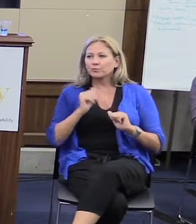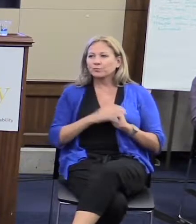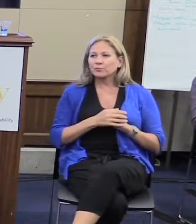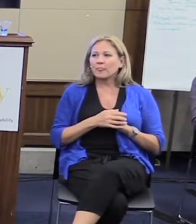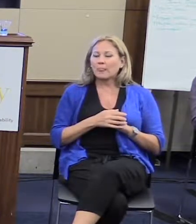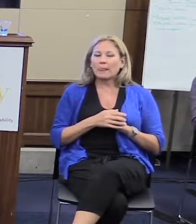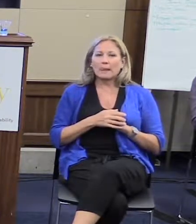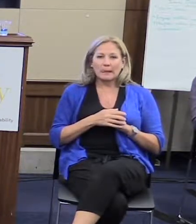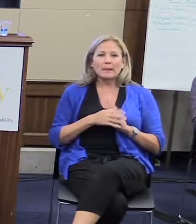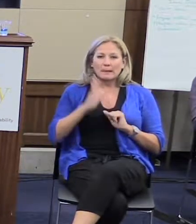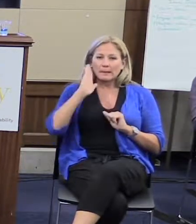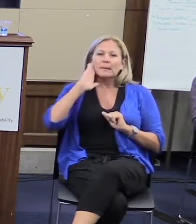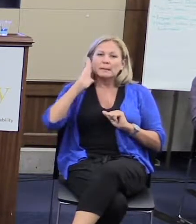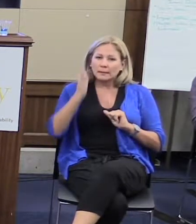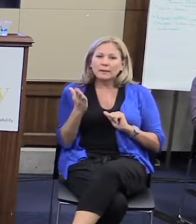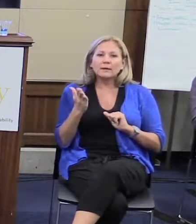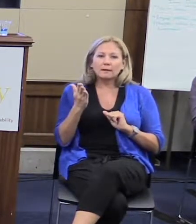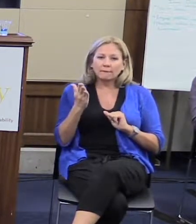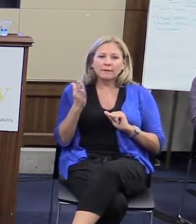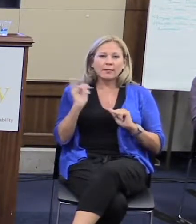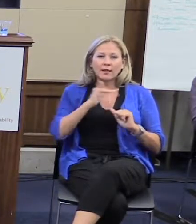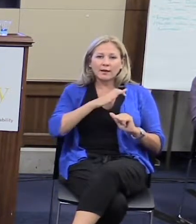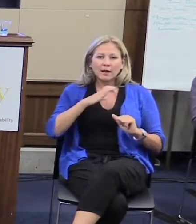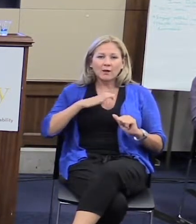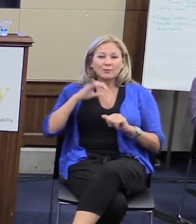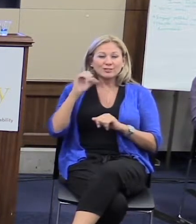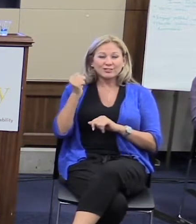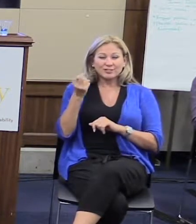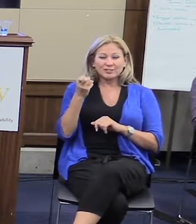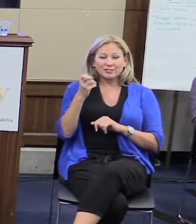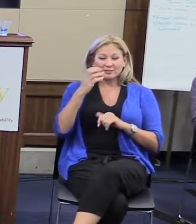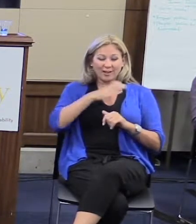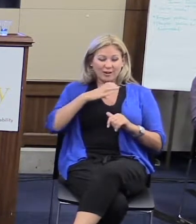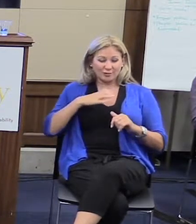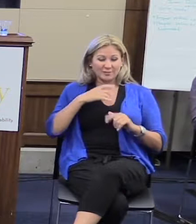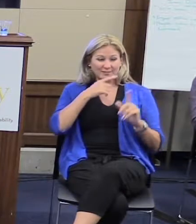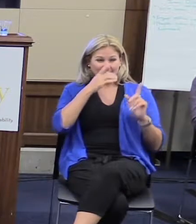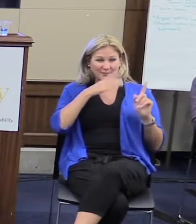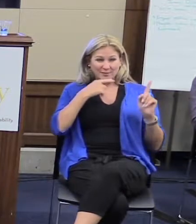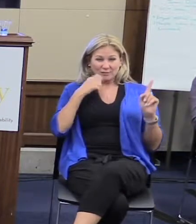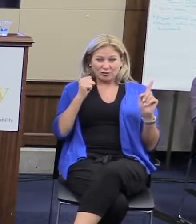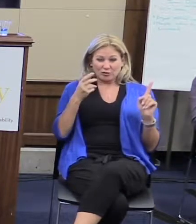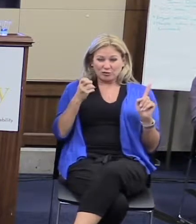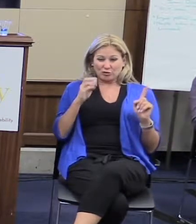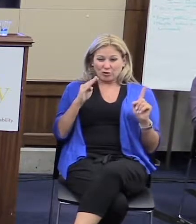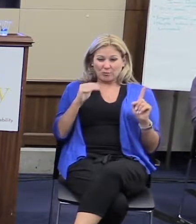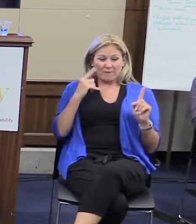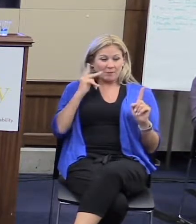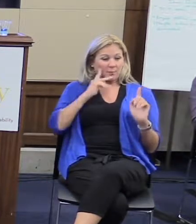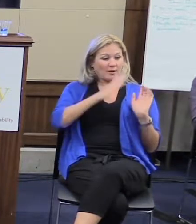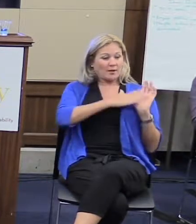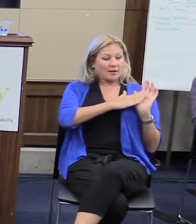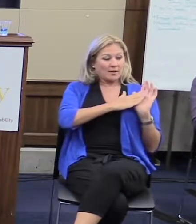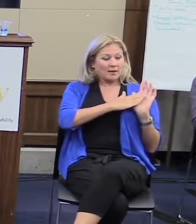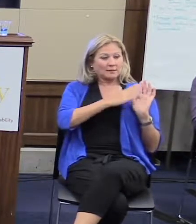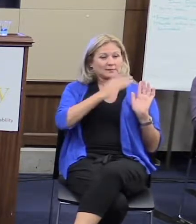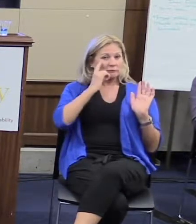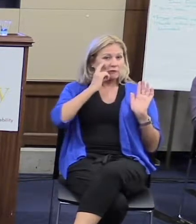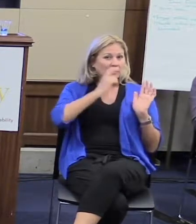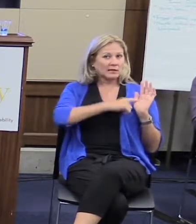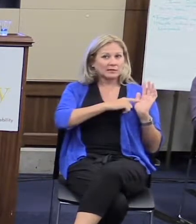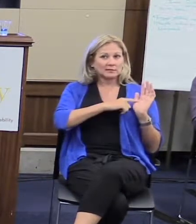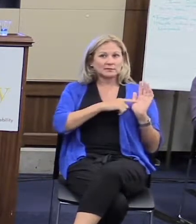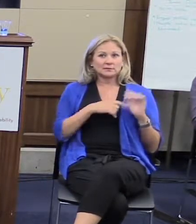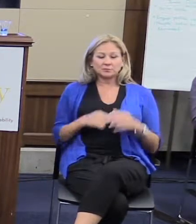they're going to, just like Congressman Sherman said before, if they're getting those accolades from people, whether it's through